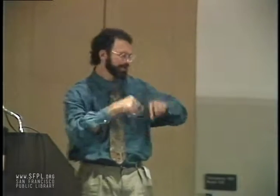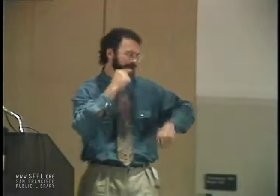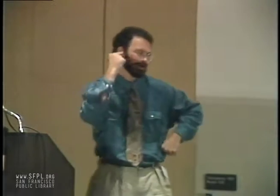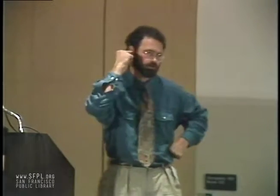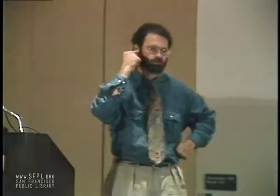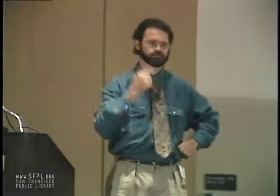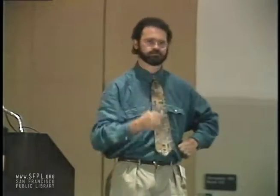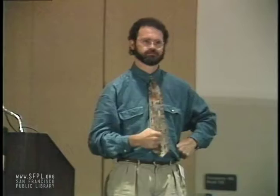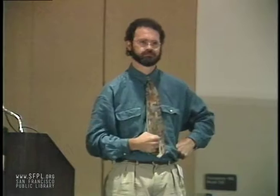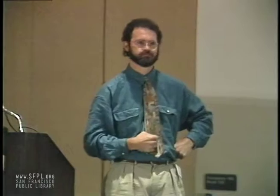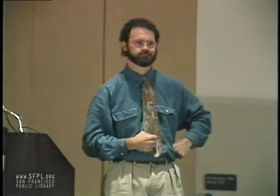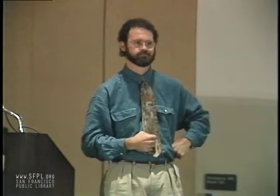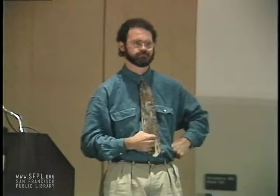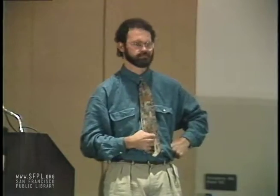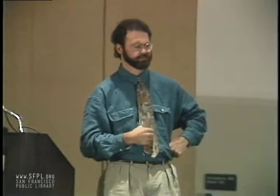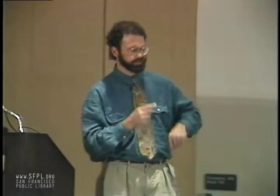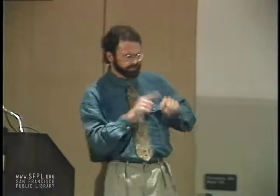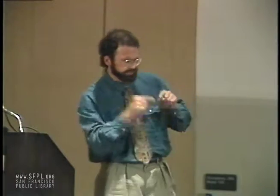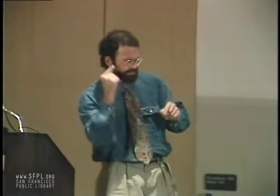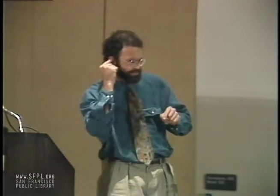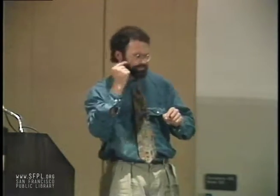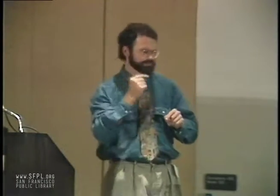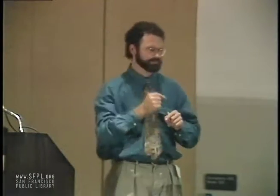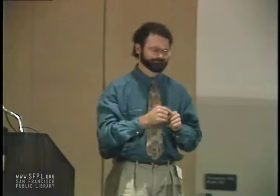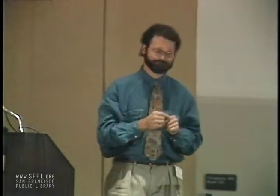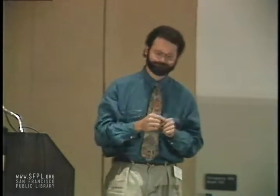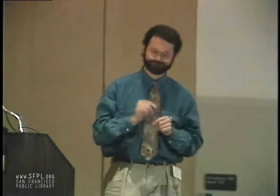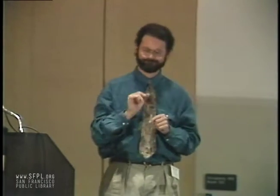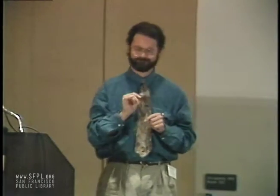others tend to view deaf people as having an inability to hear.